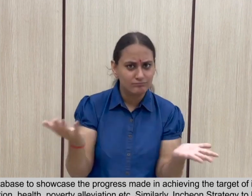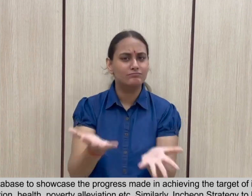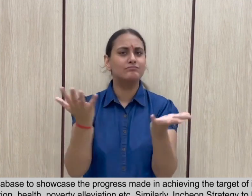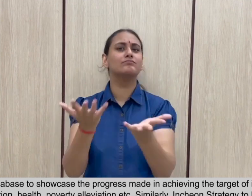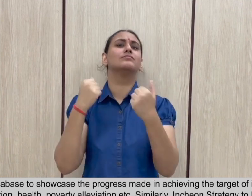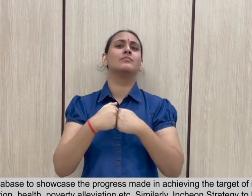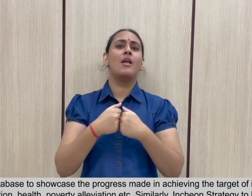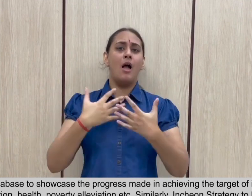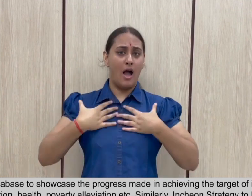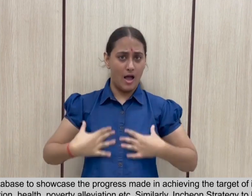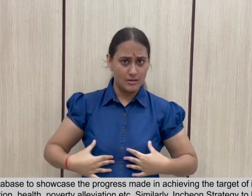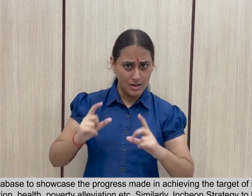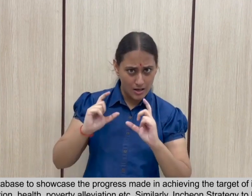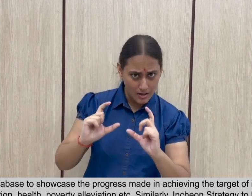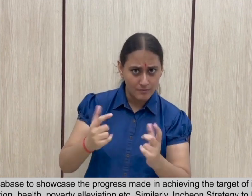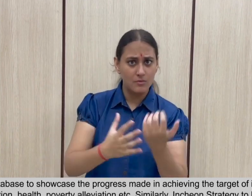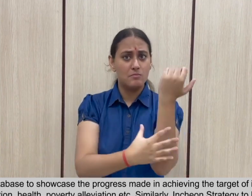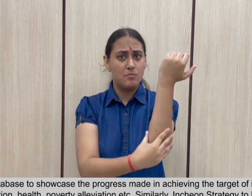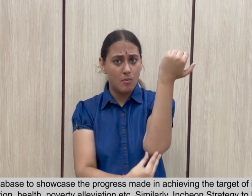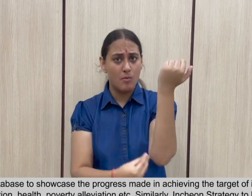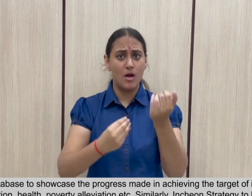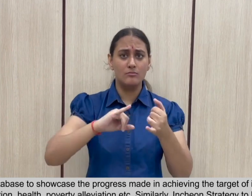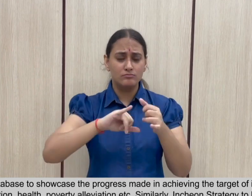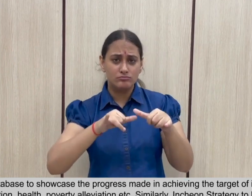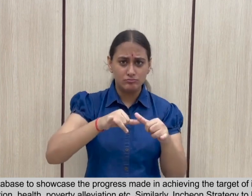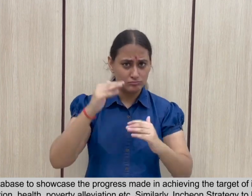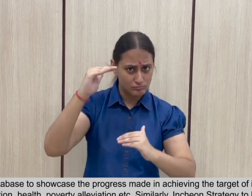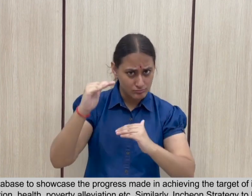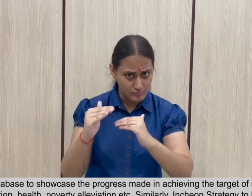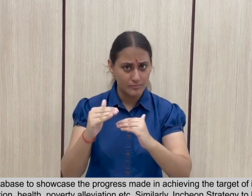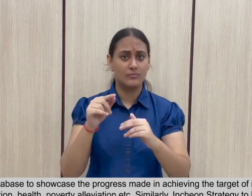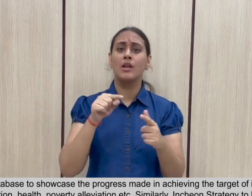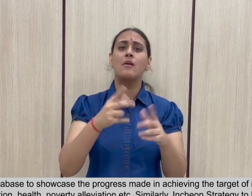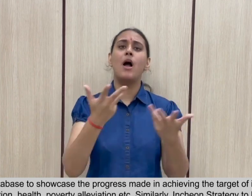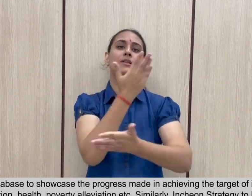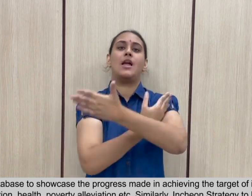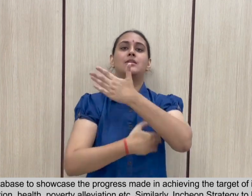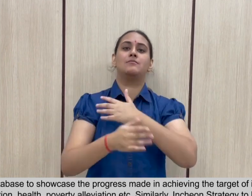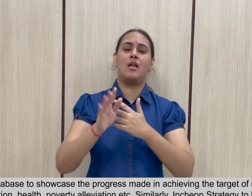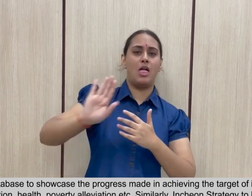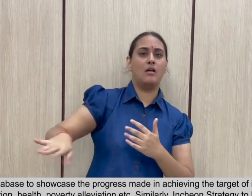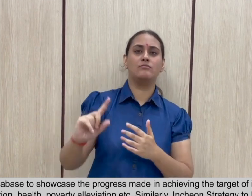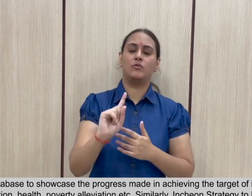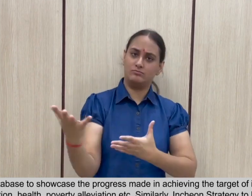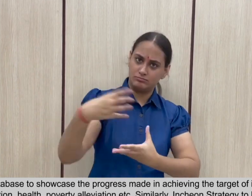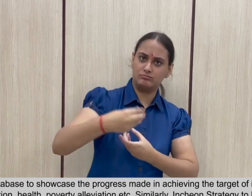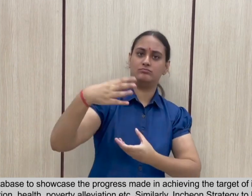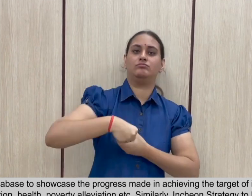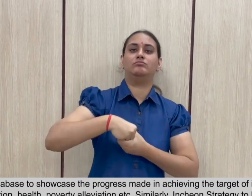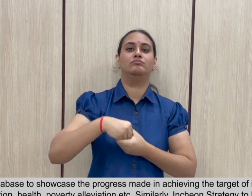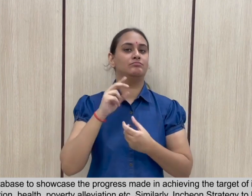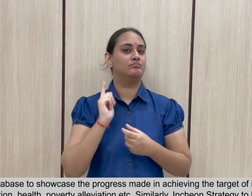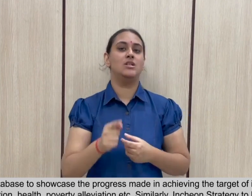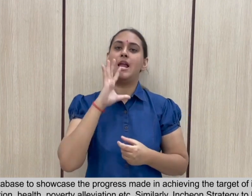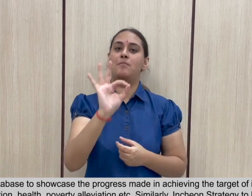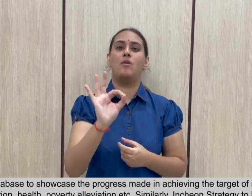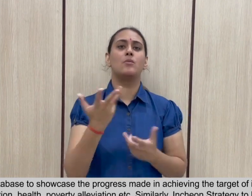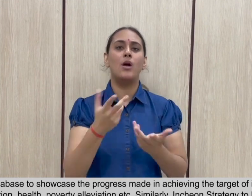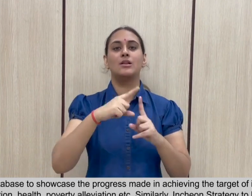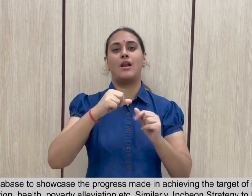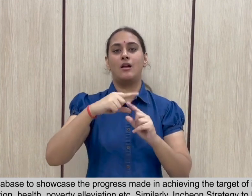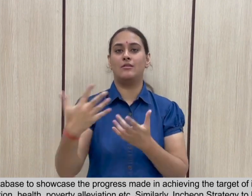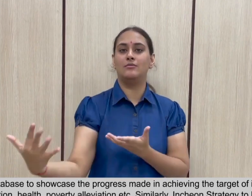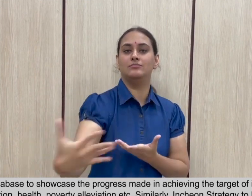15